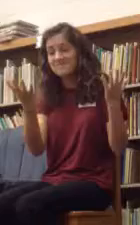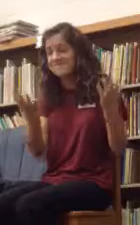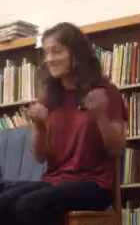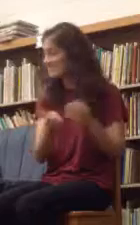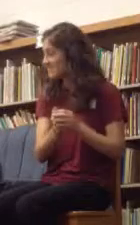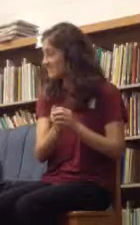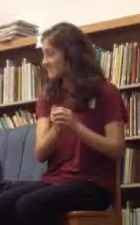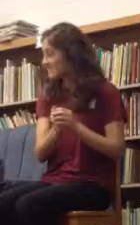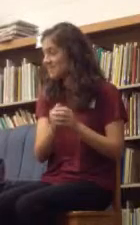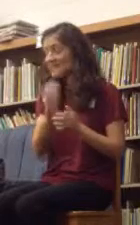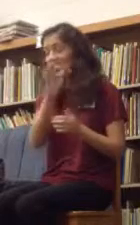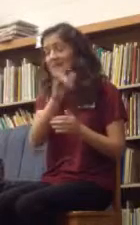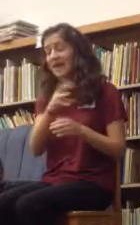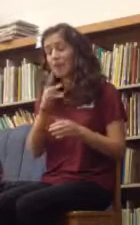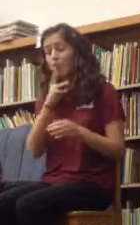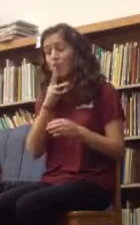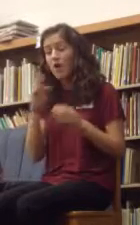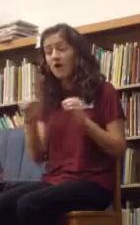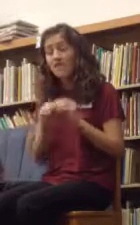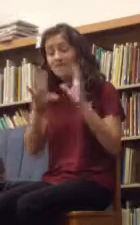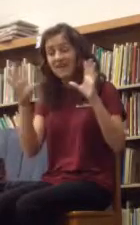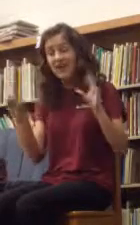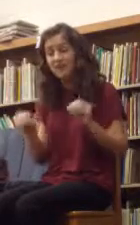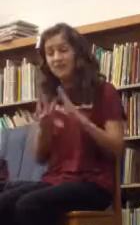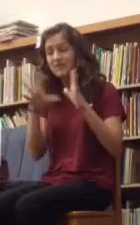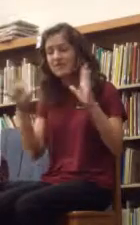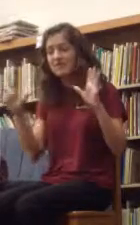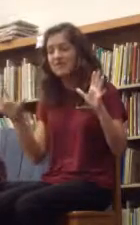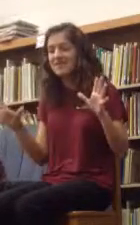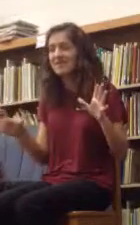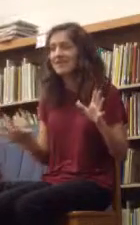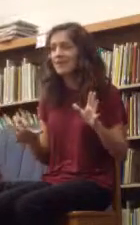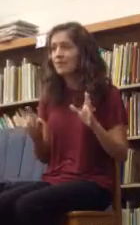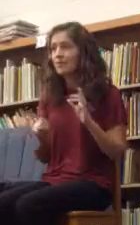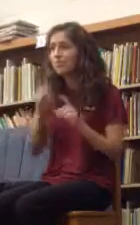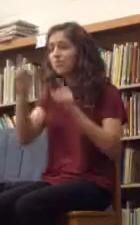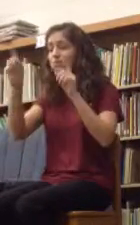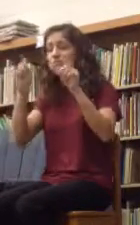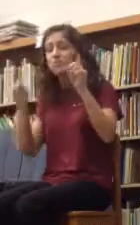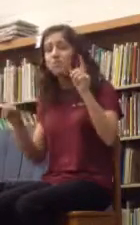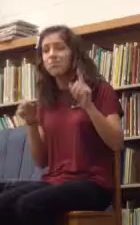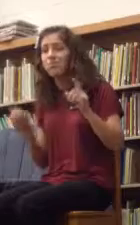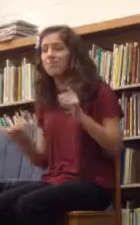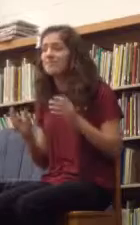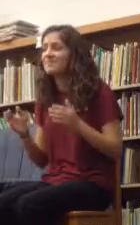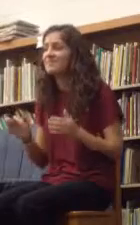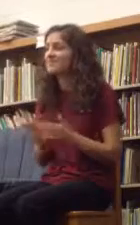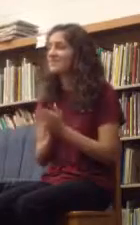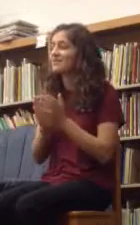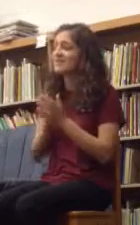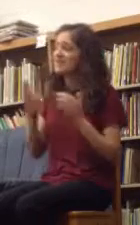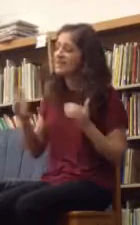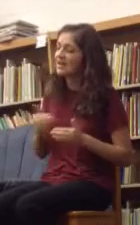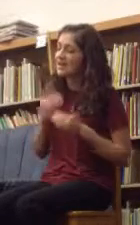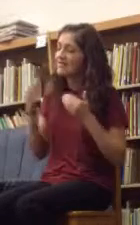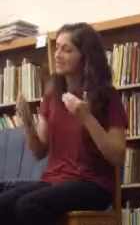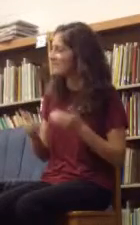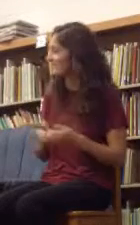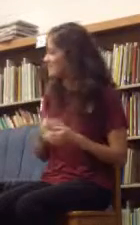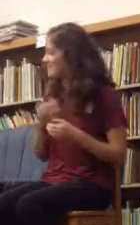that bubbled and giggled and clapped. And that